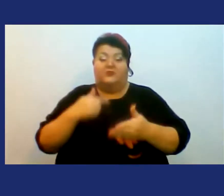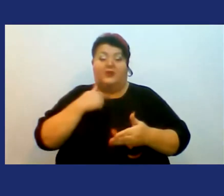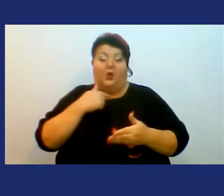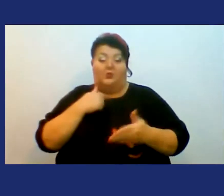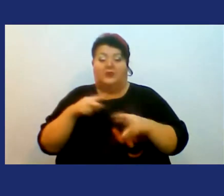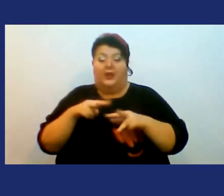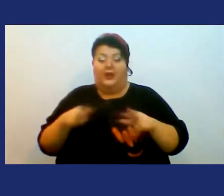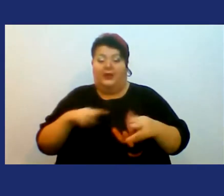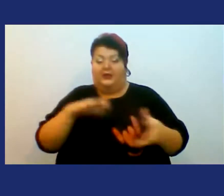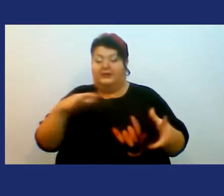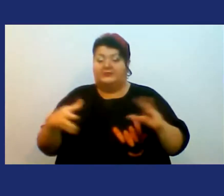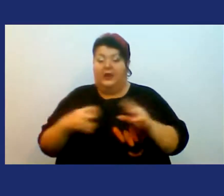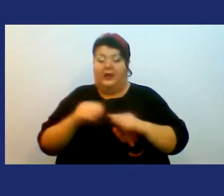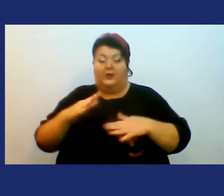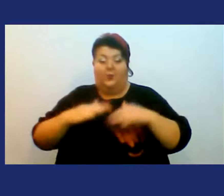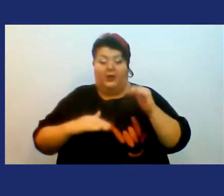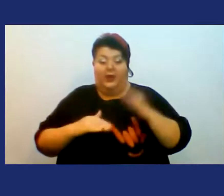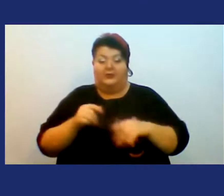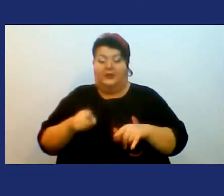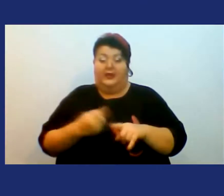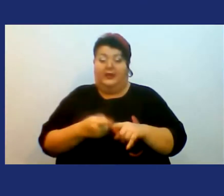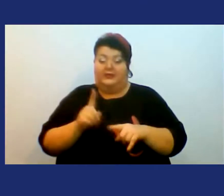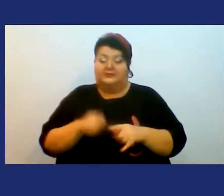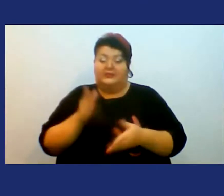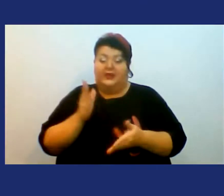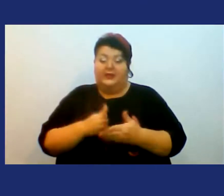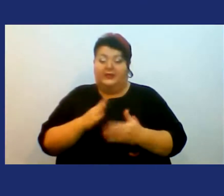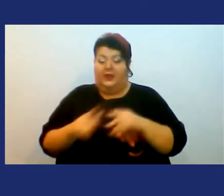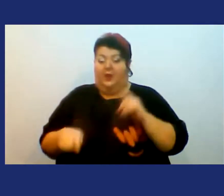a research and concluded if